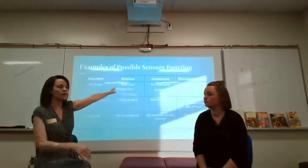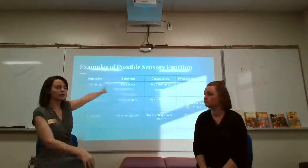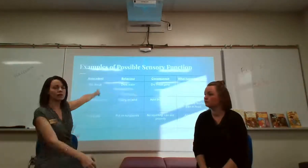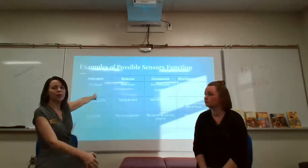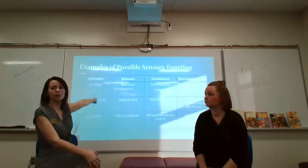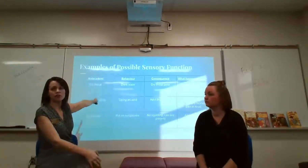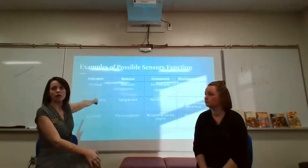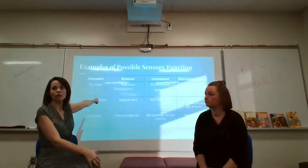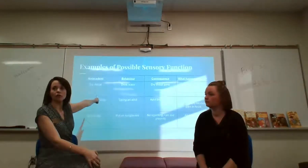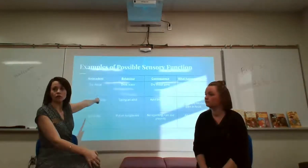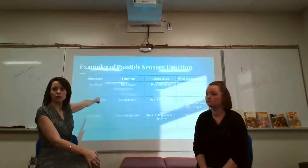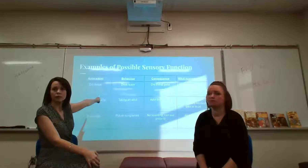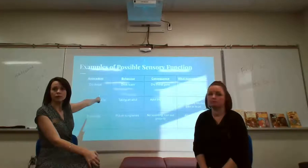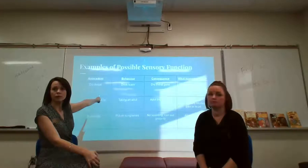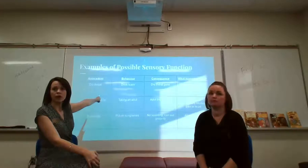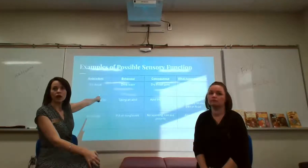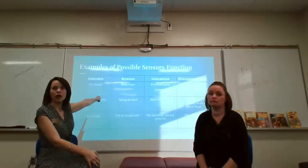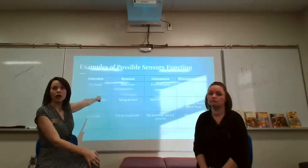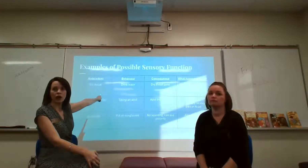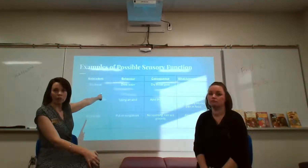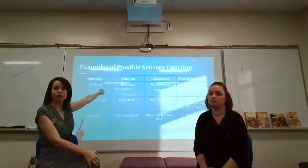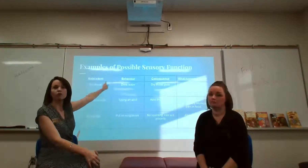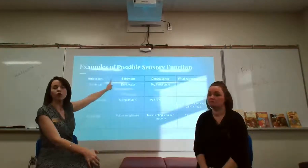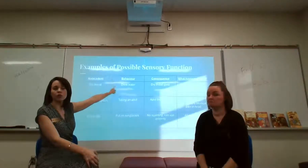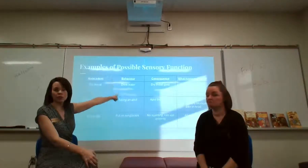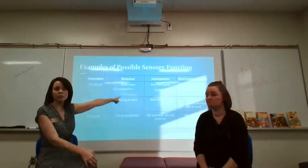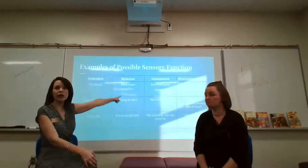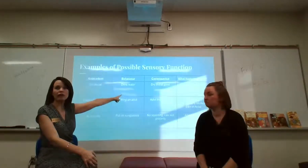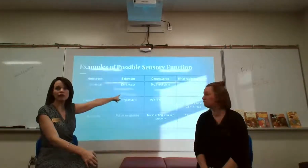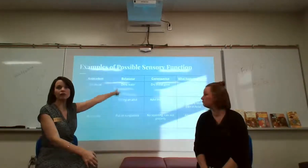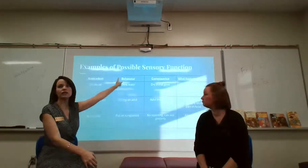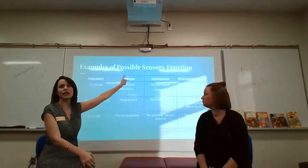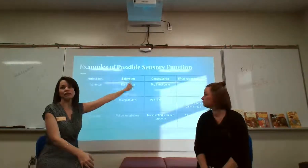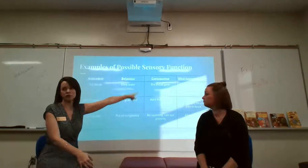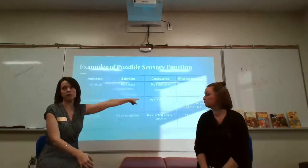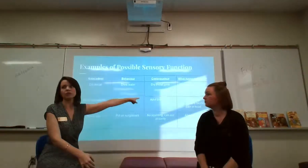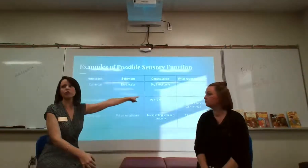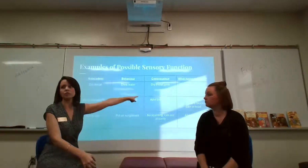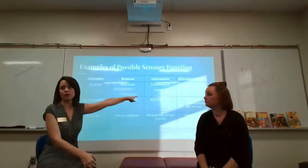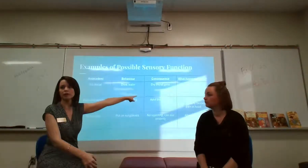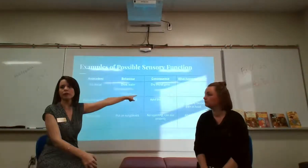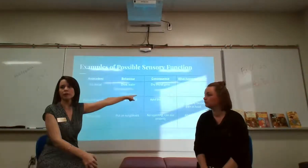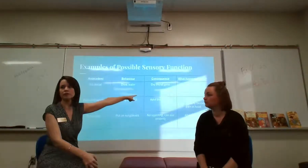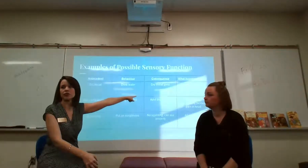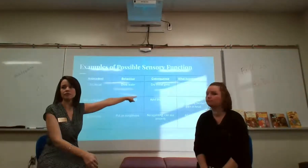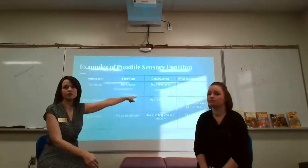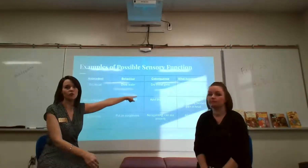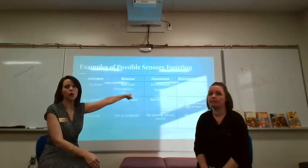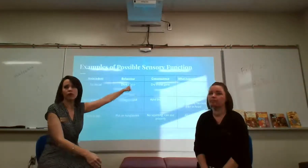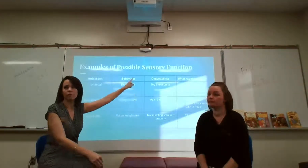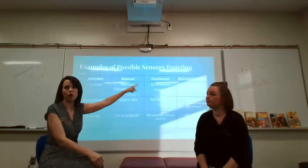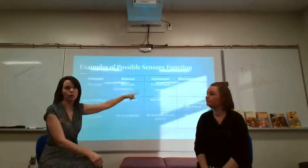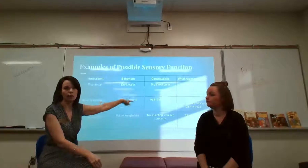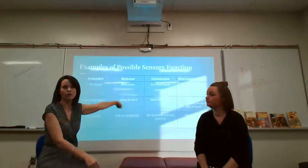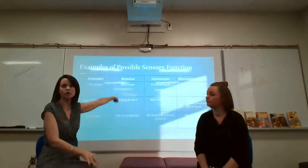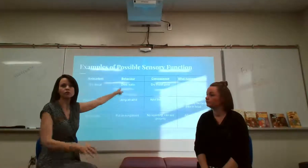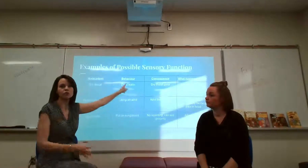next time I have a dry throat? I'm going to evoke this behavior to get this reinforcement. Does that make sense? So again, all behavior is